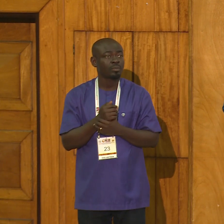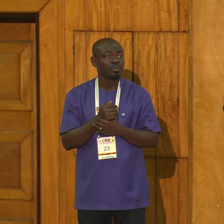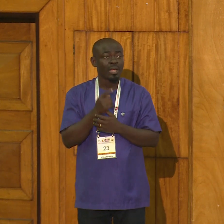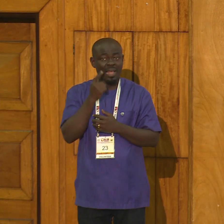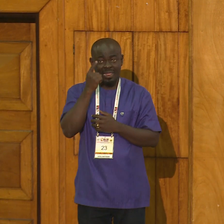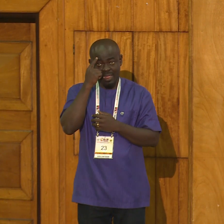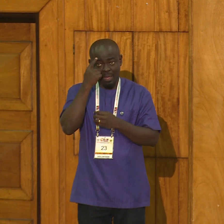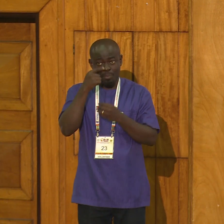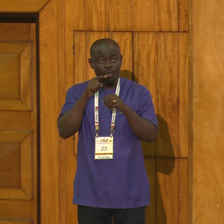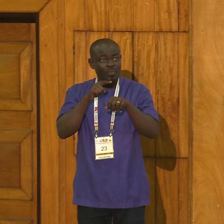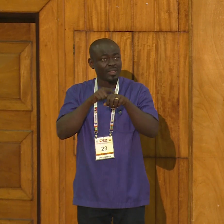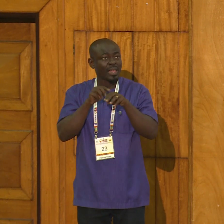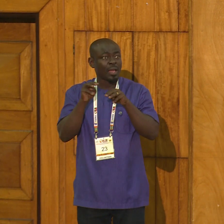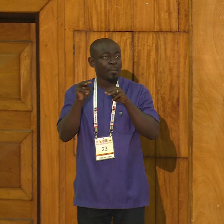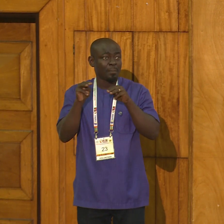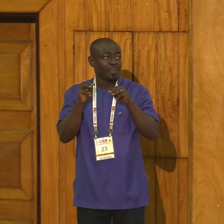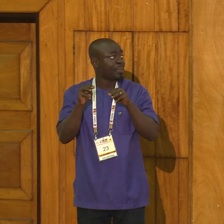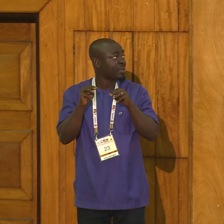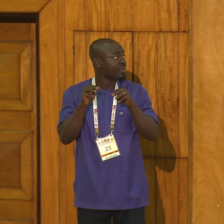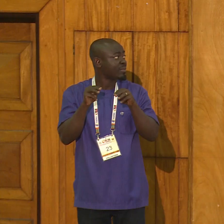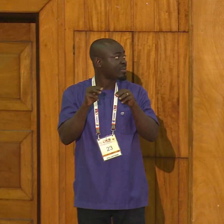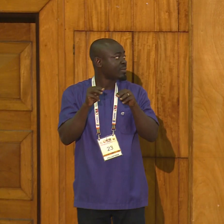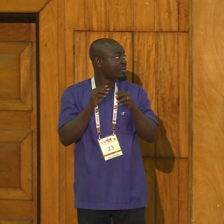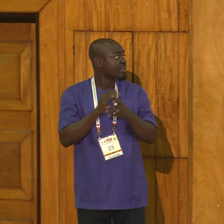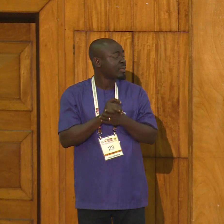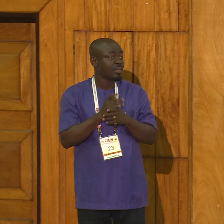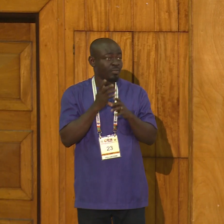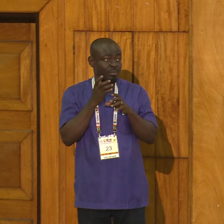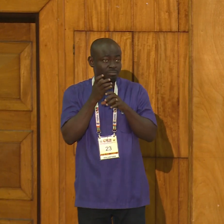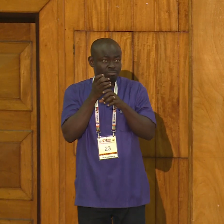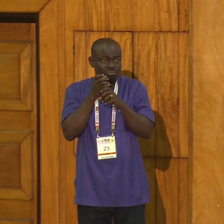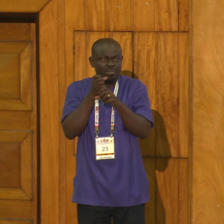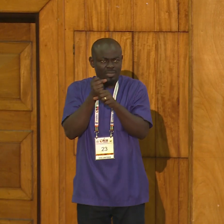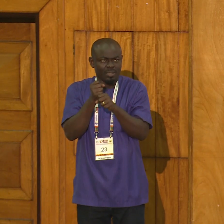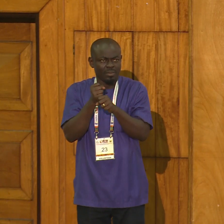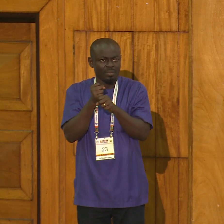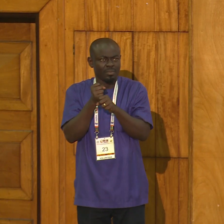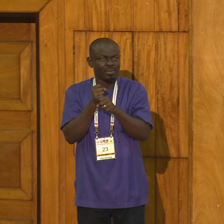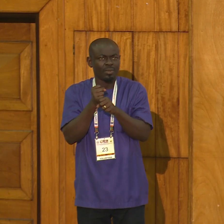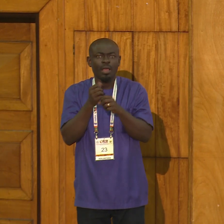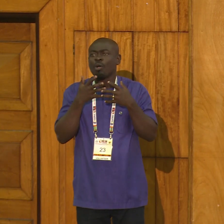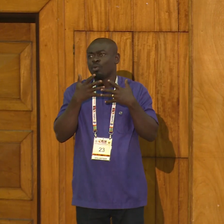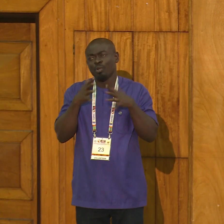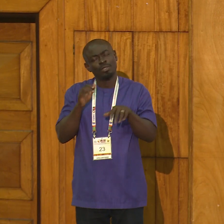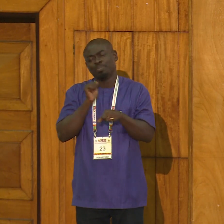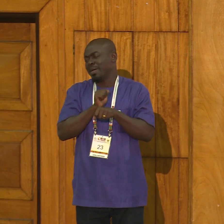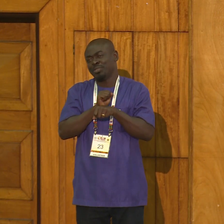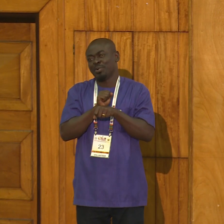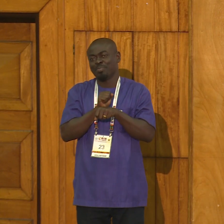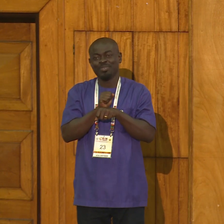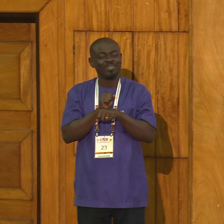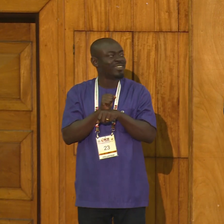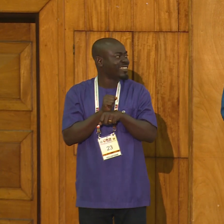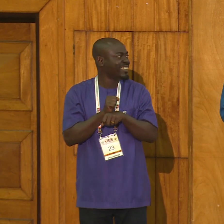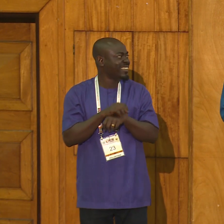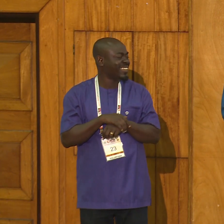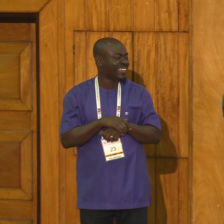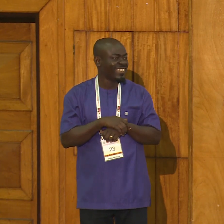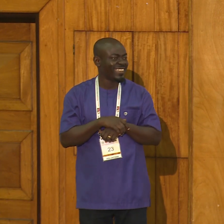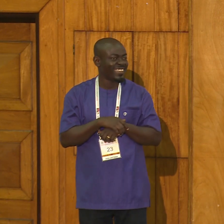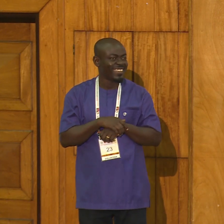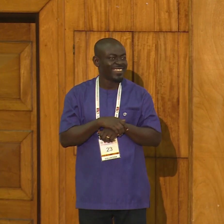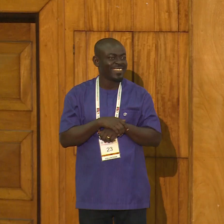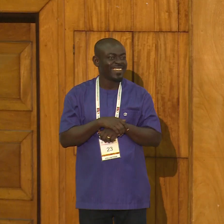of time management, if I was employed somewhere, I could have lost my job right away.